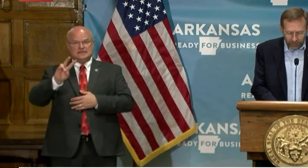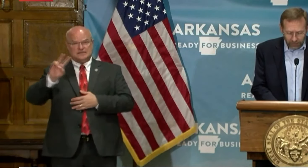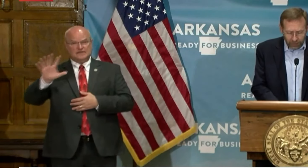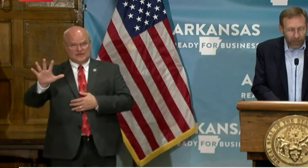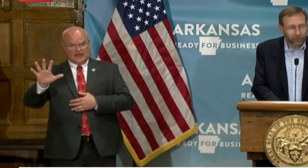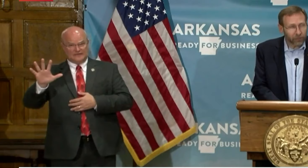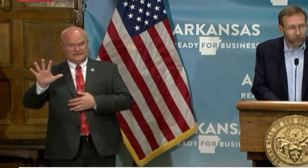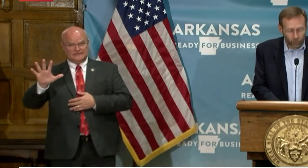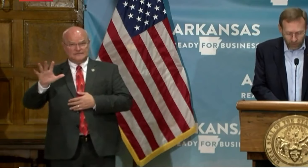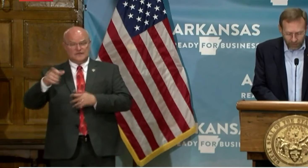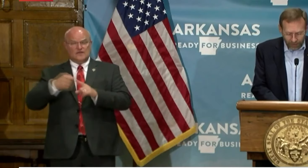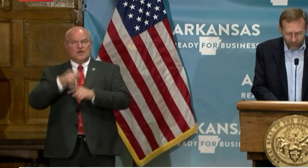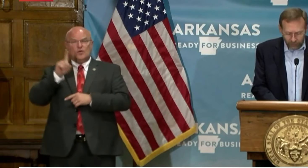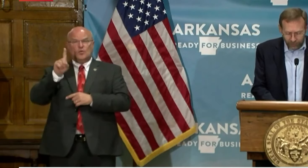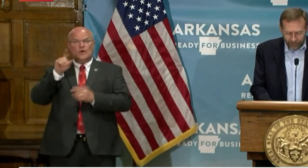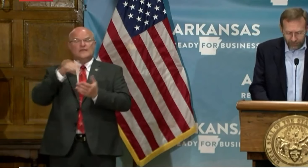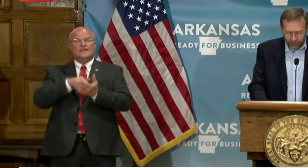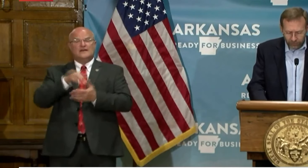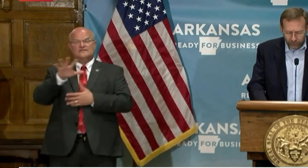5,775. Of these,